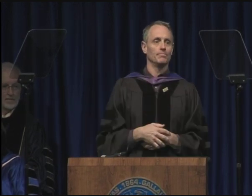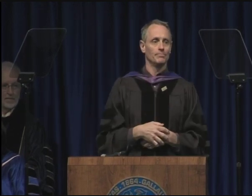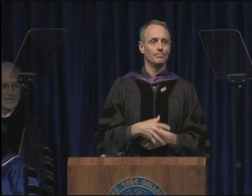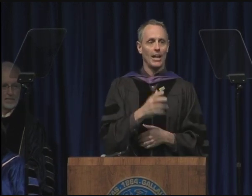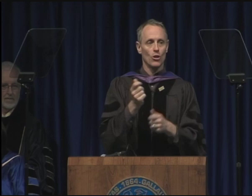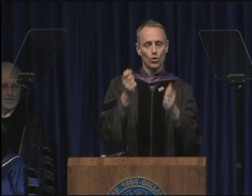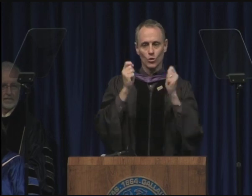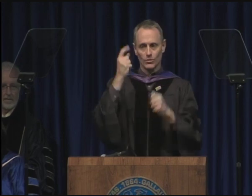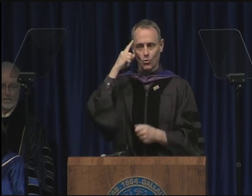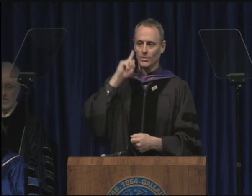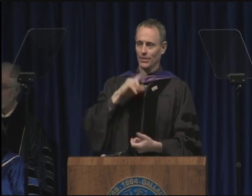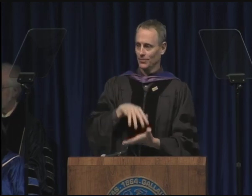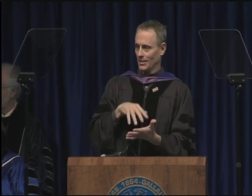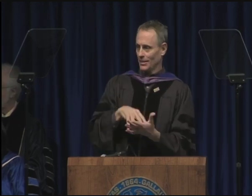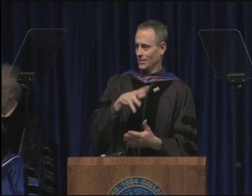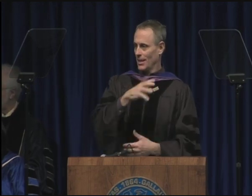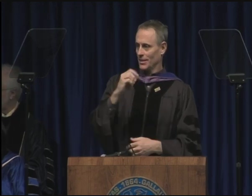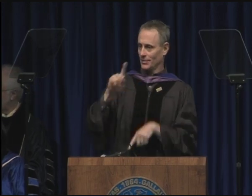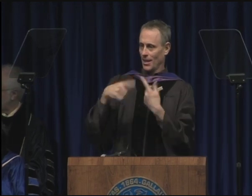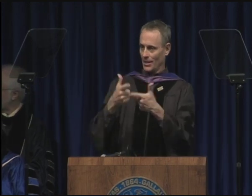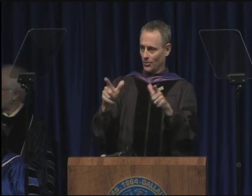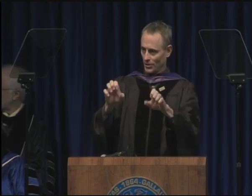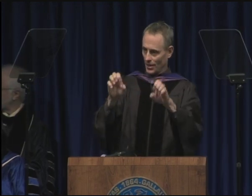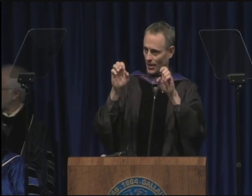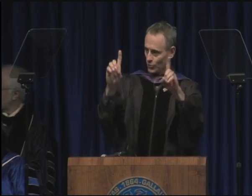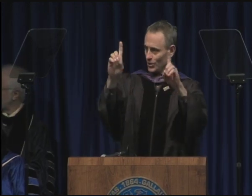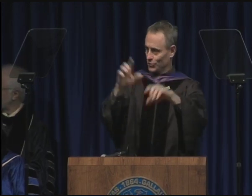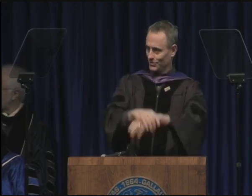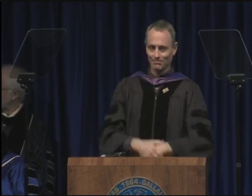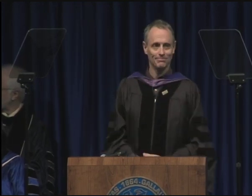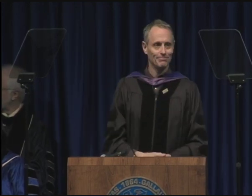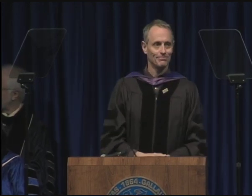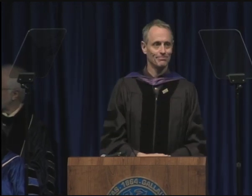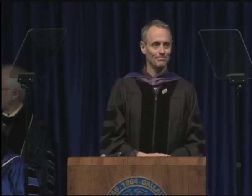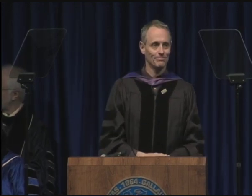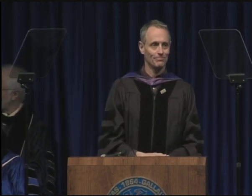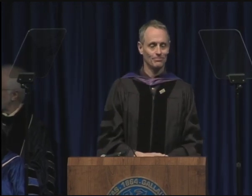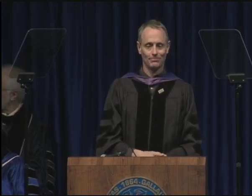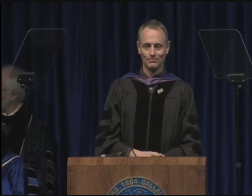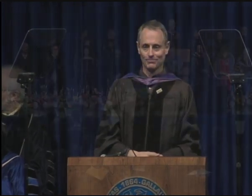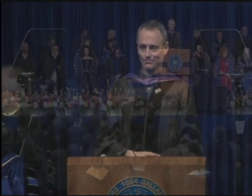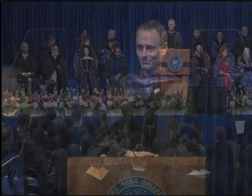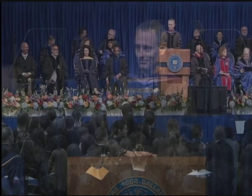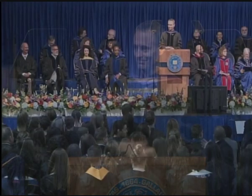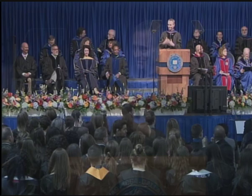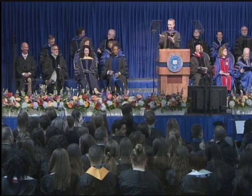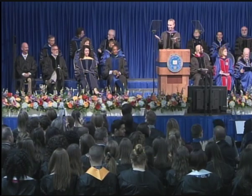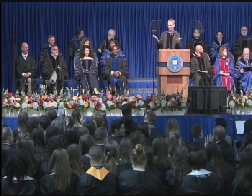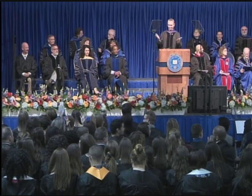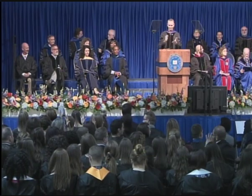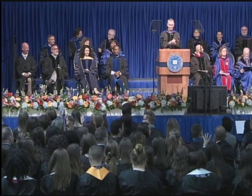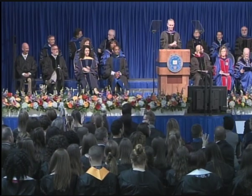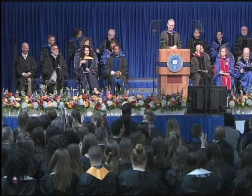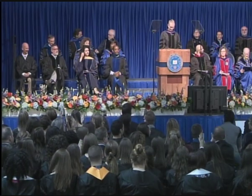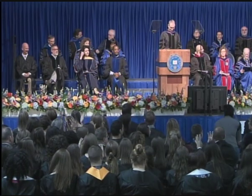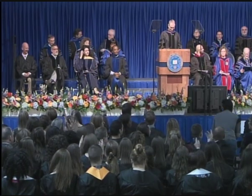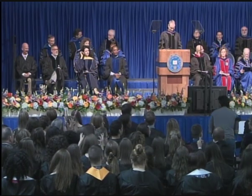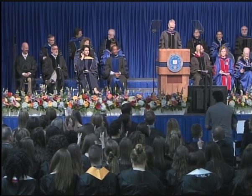4 awards and the hoods for the Deaf Studies and Sign Language Education graduates. Please come up.